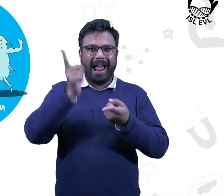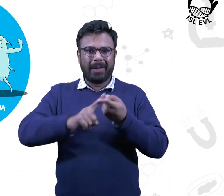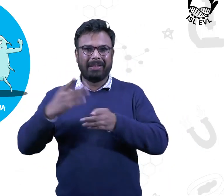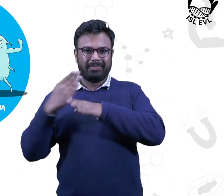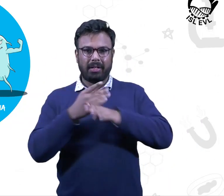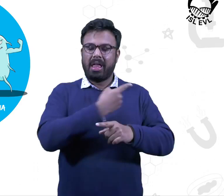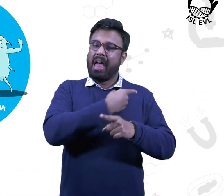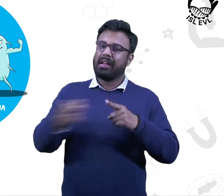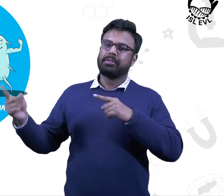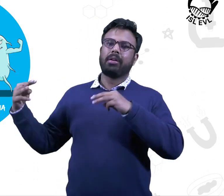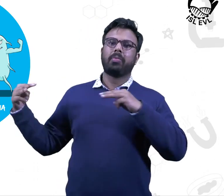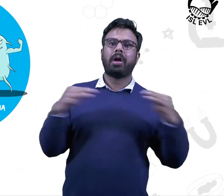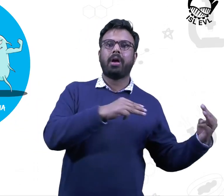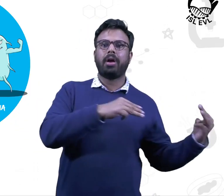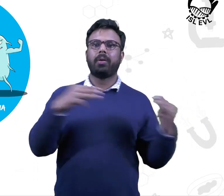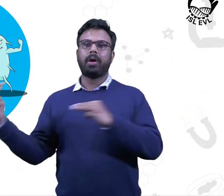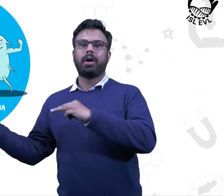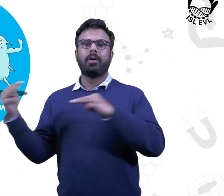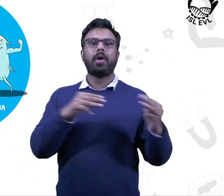Antibiotics kill bacteria,